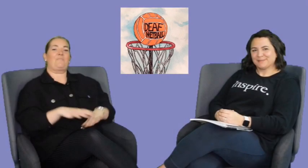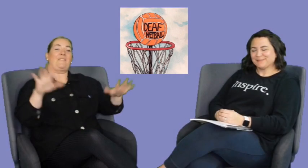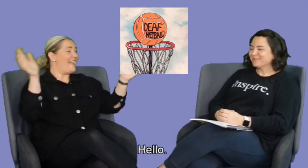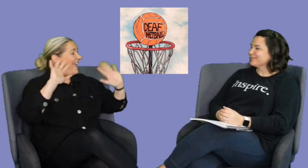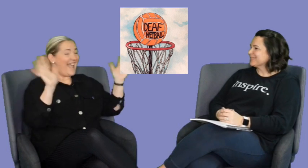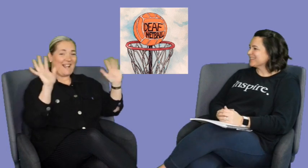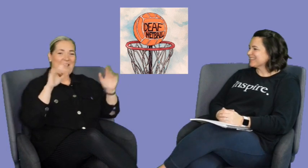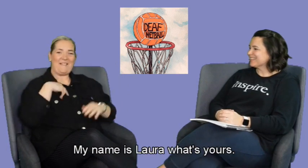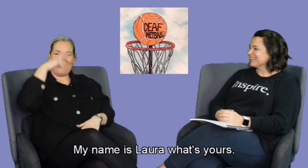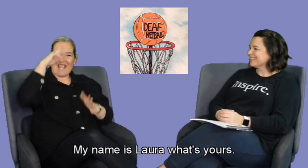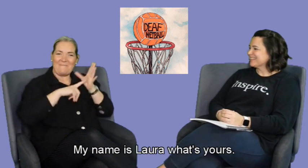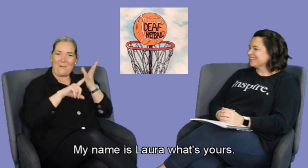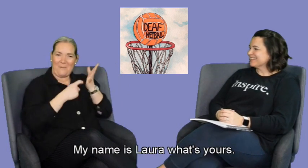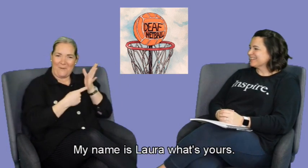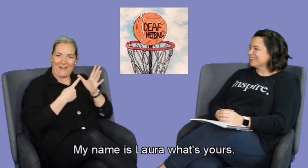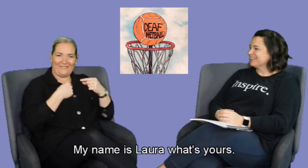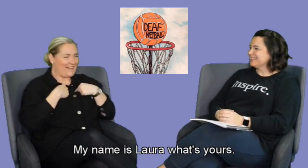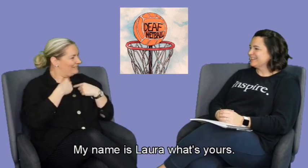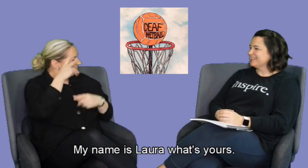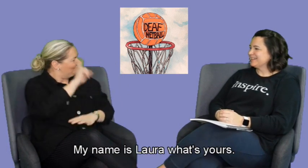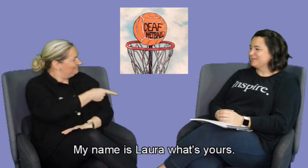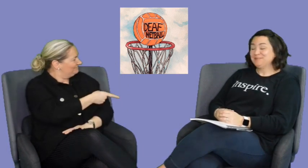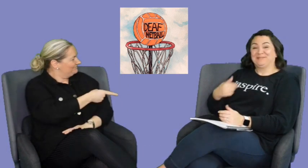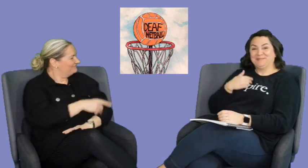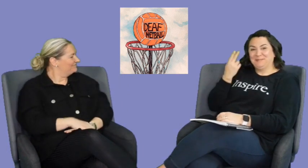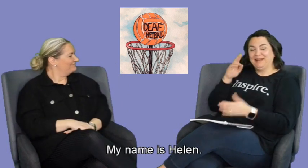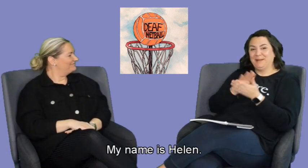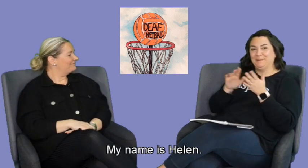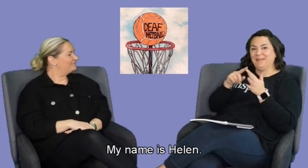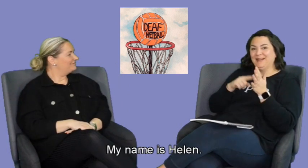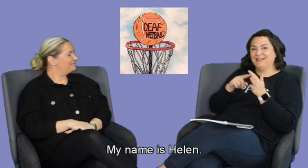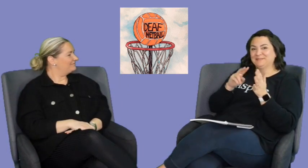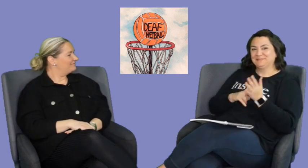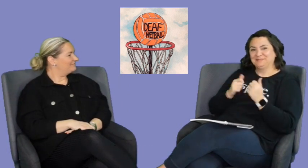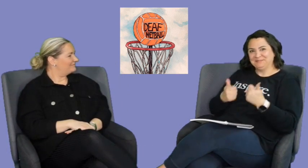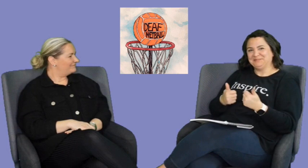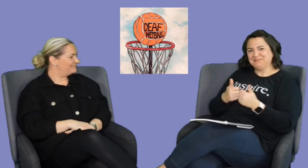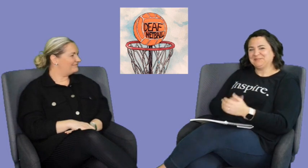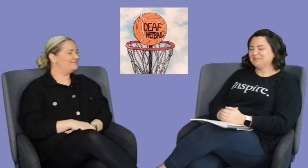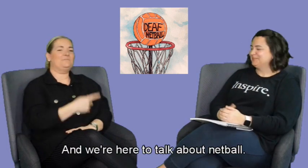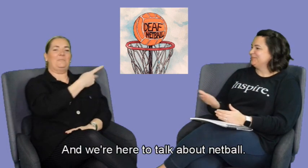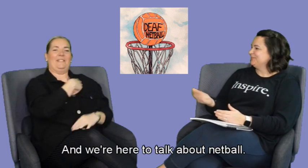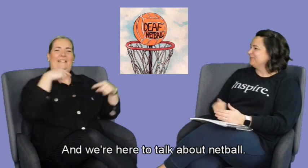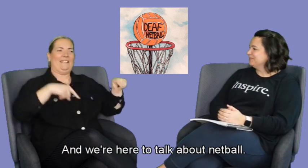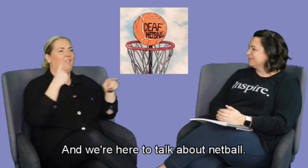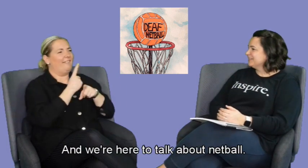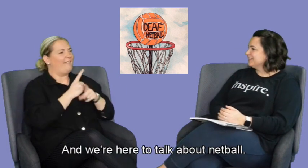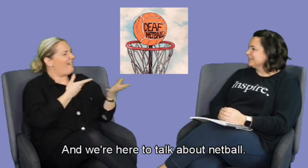Hello, my name is Laura. What's yours? My name is Helen. And we're here to talk about